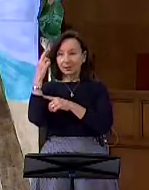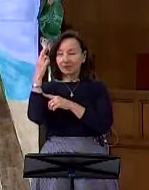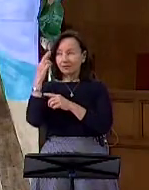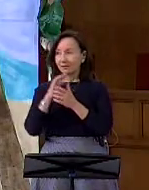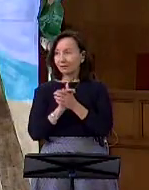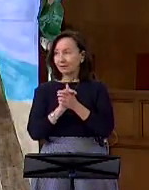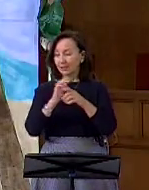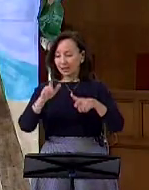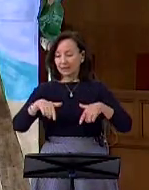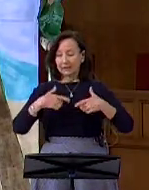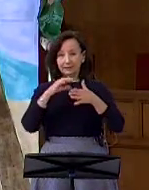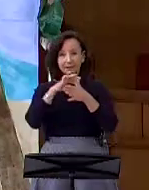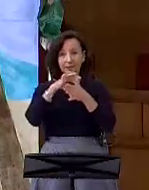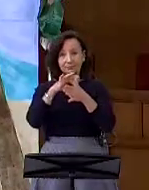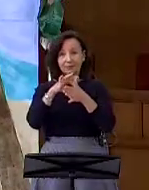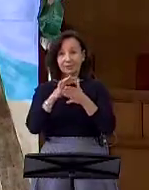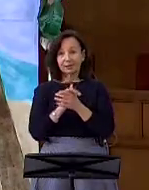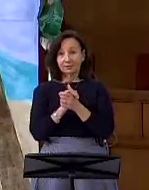to live in the flesh.